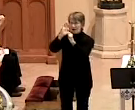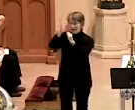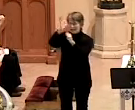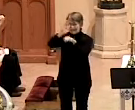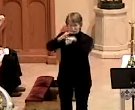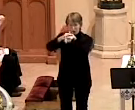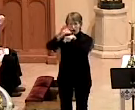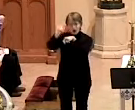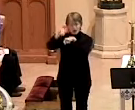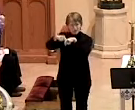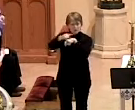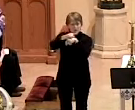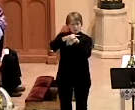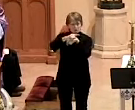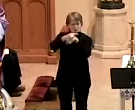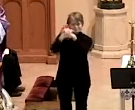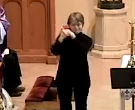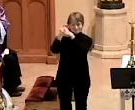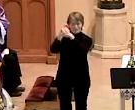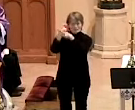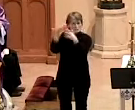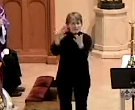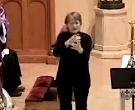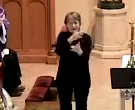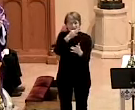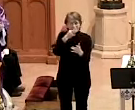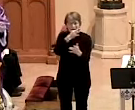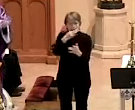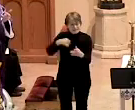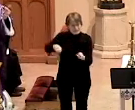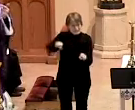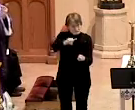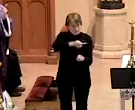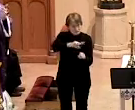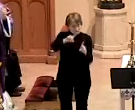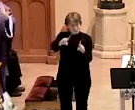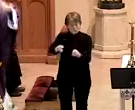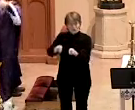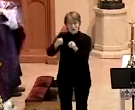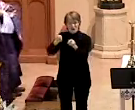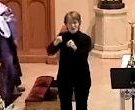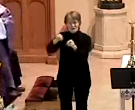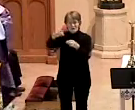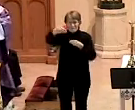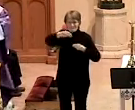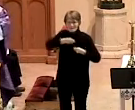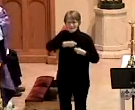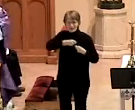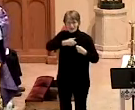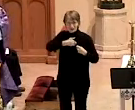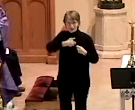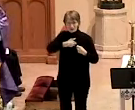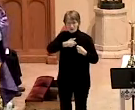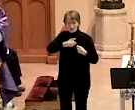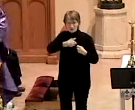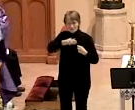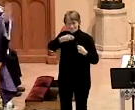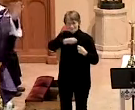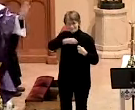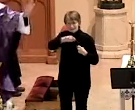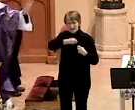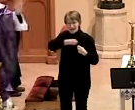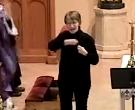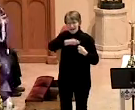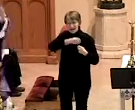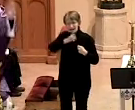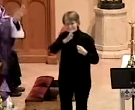that. So what kind of fasting do you need to do to feed the soul and